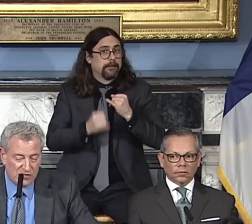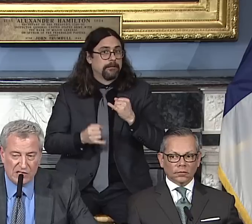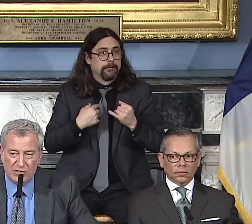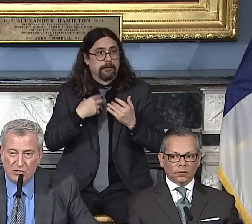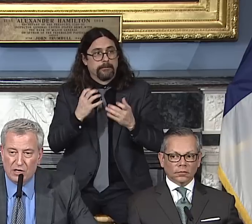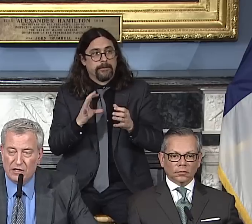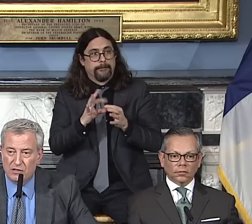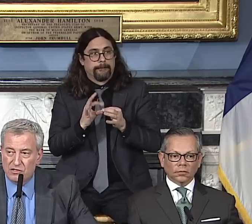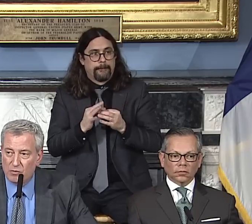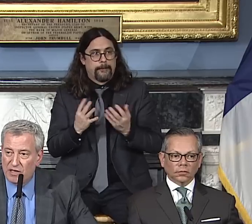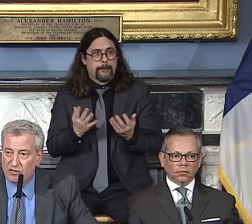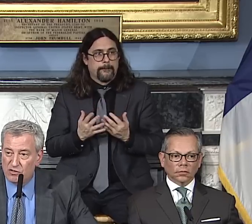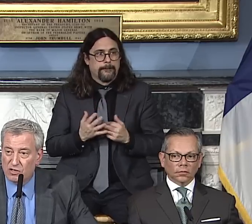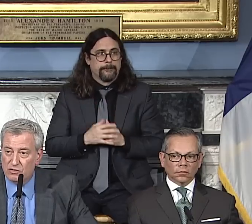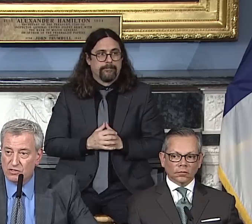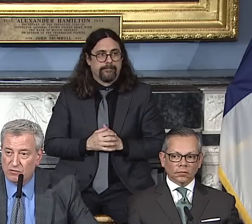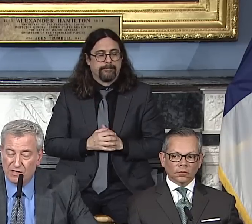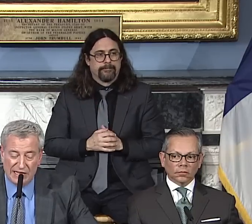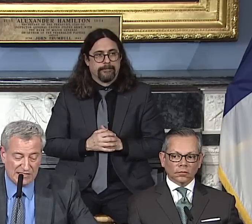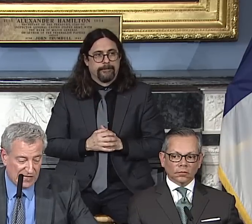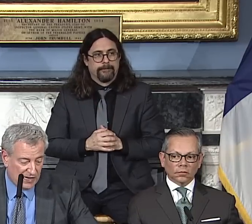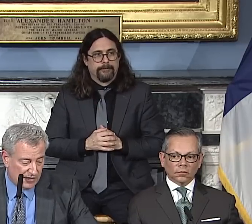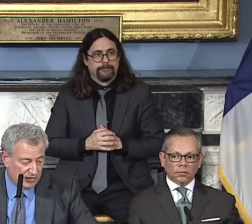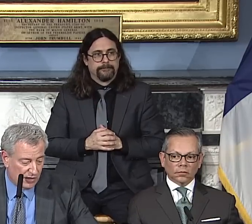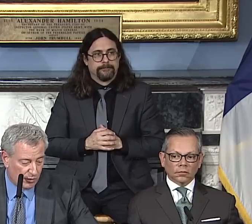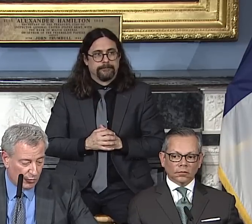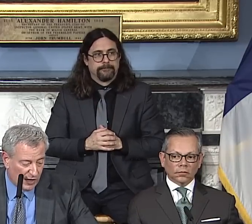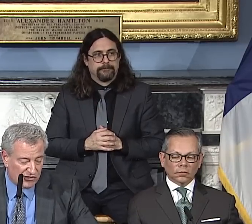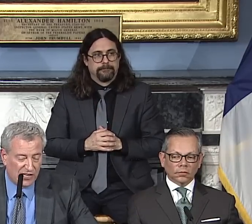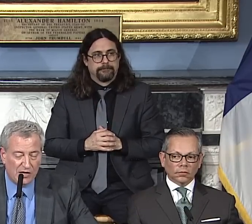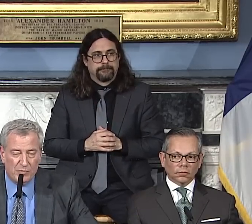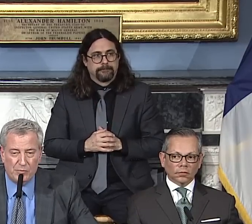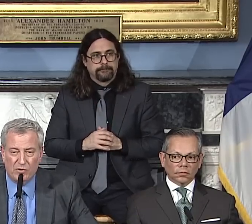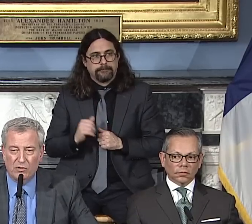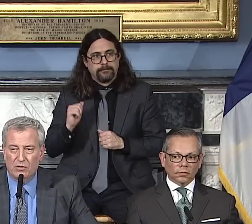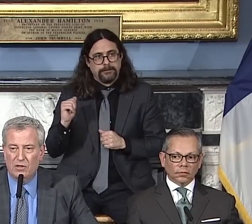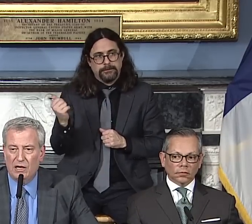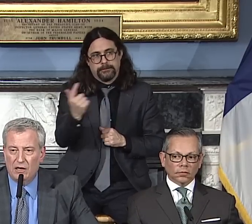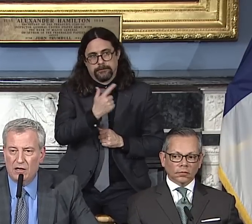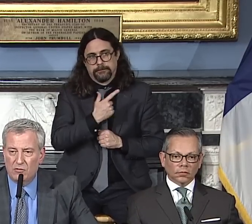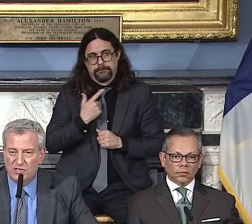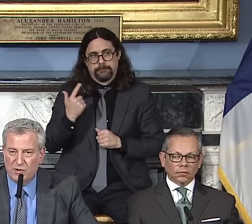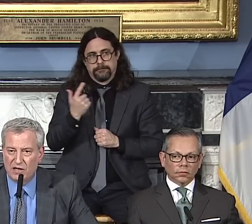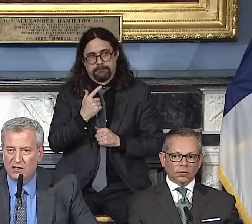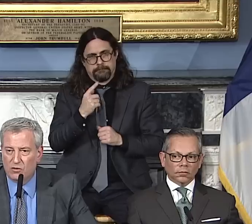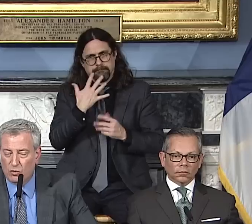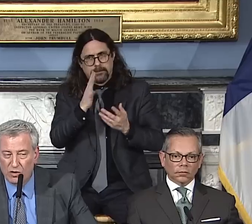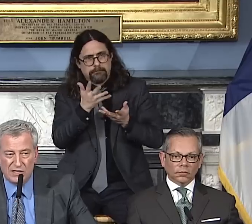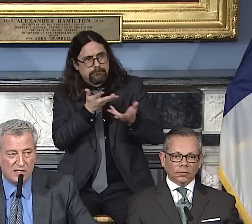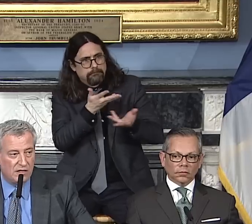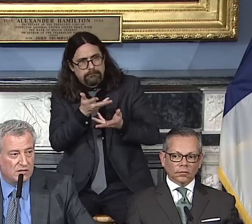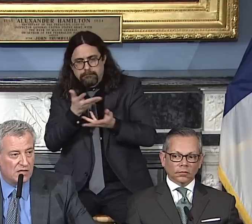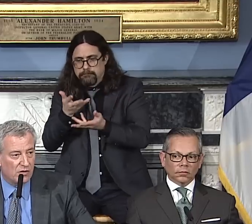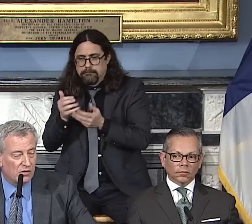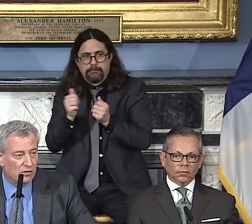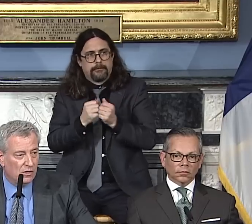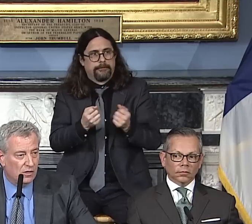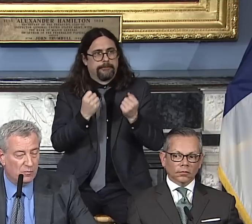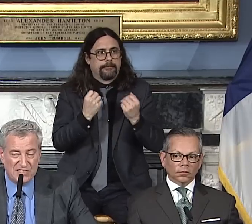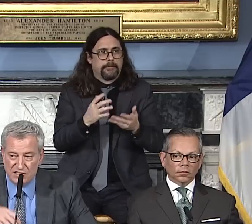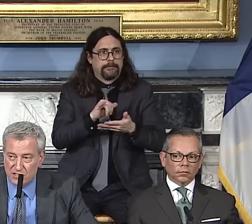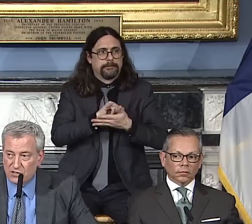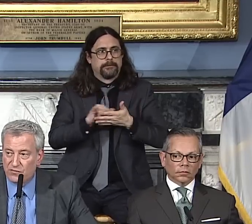all of us have been talking to so many New Yorkers over the last days, and we've been watching how people are responding to quarantines, how